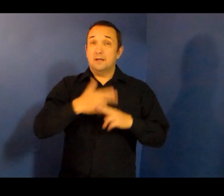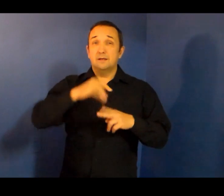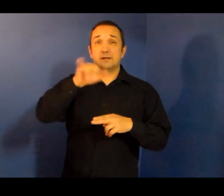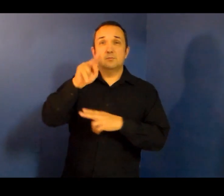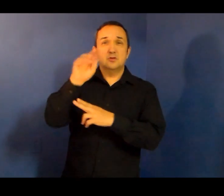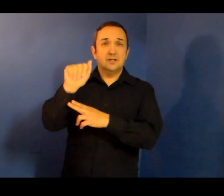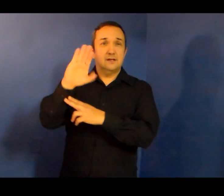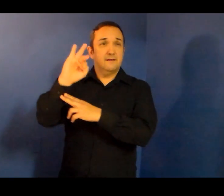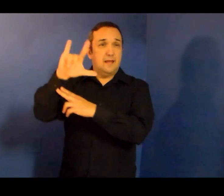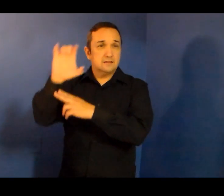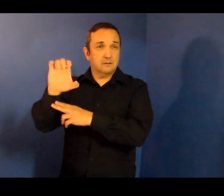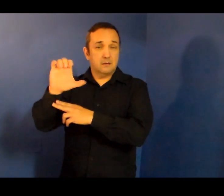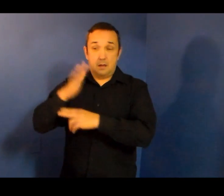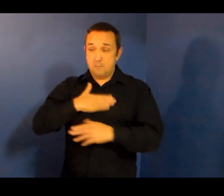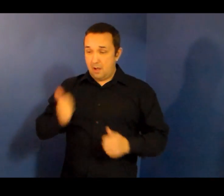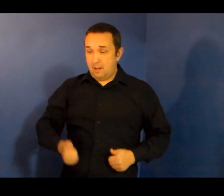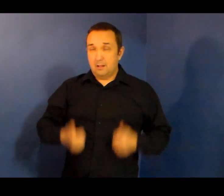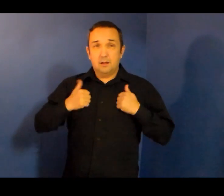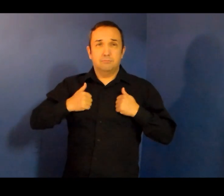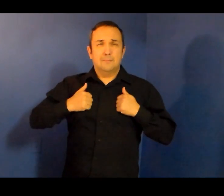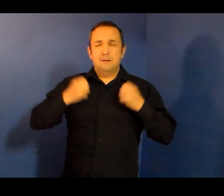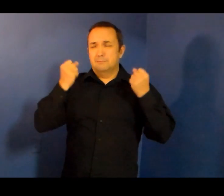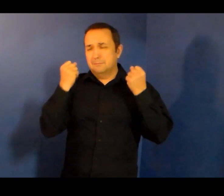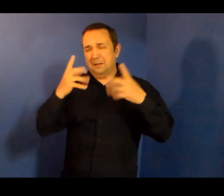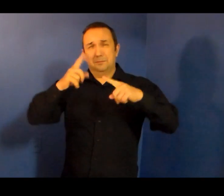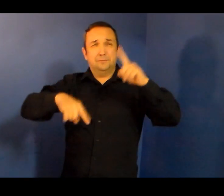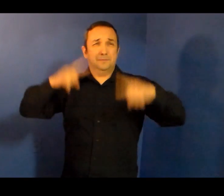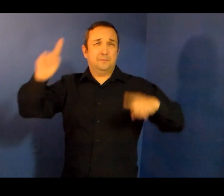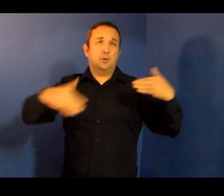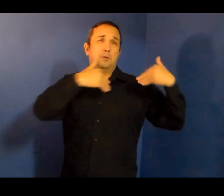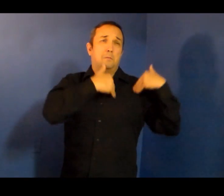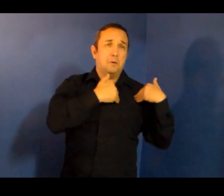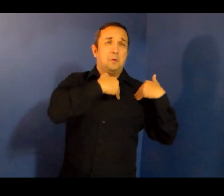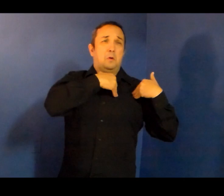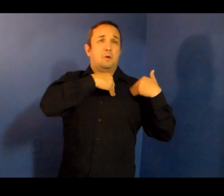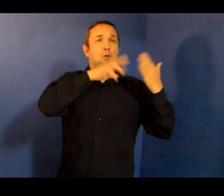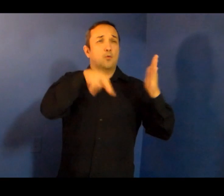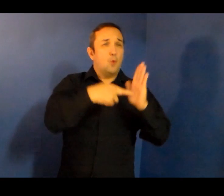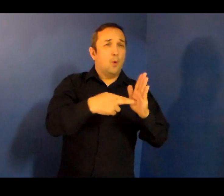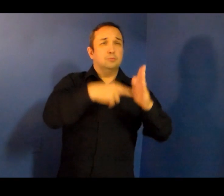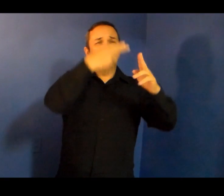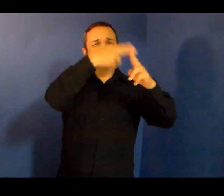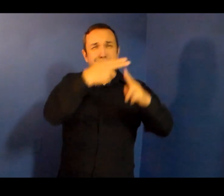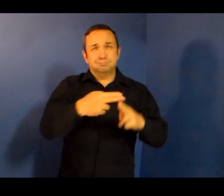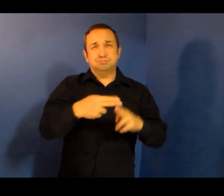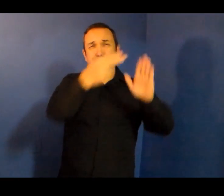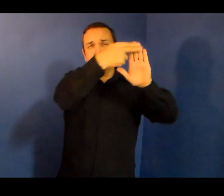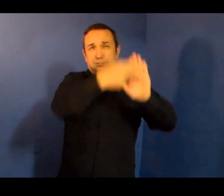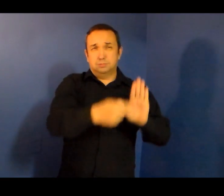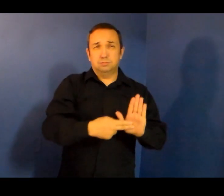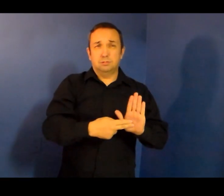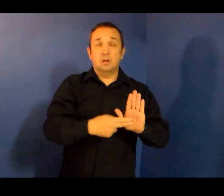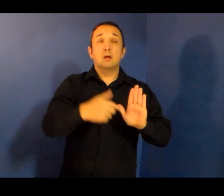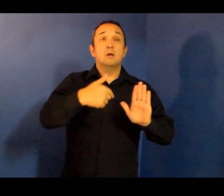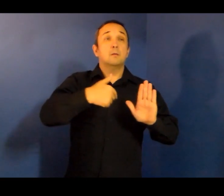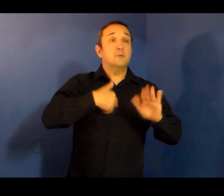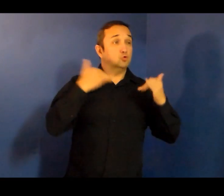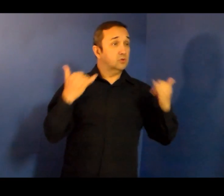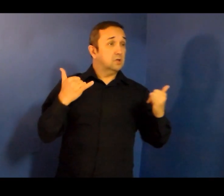Castle, and in my life I've assumed several different titles and numerous roles. But today I simply wish to share with you